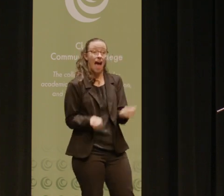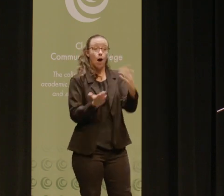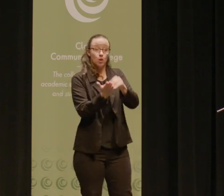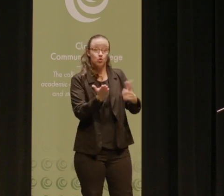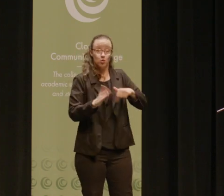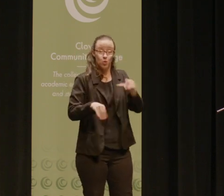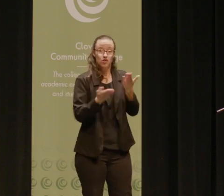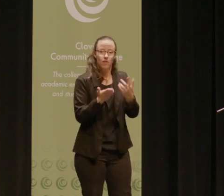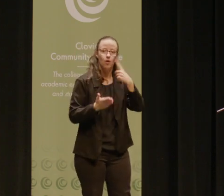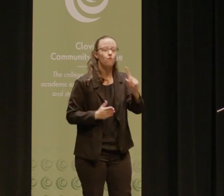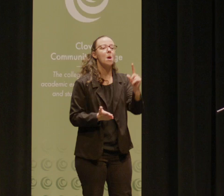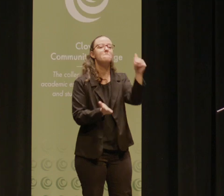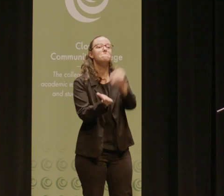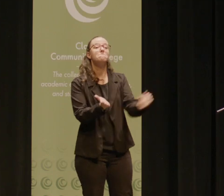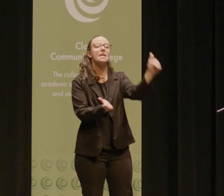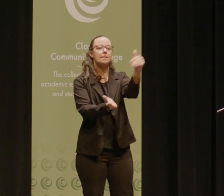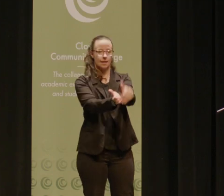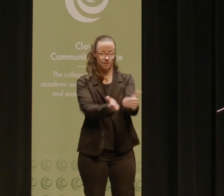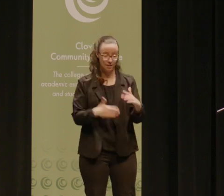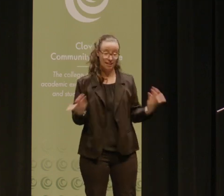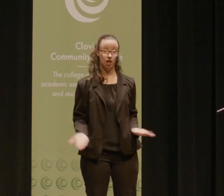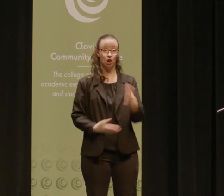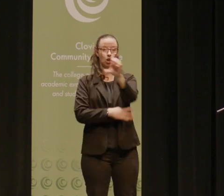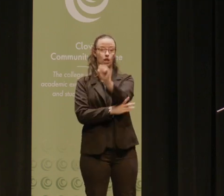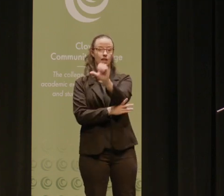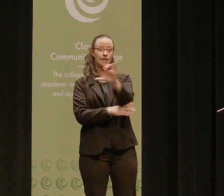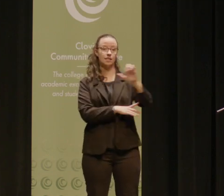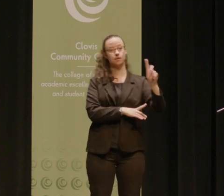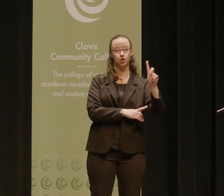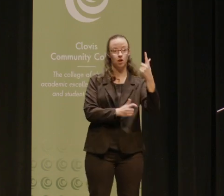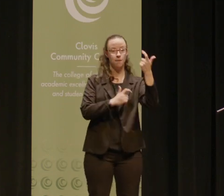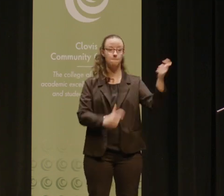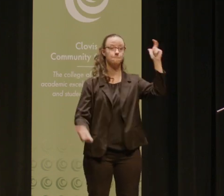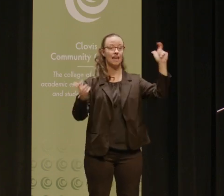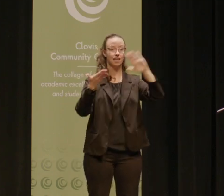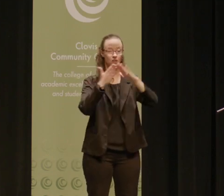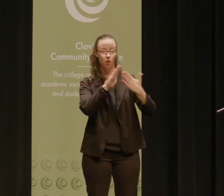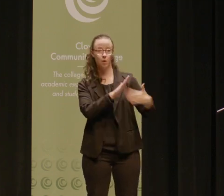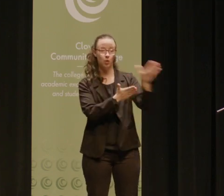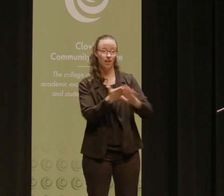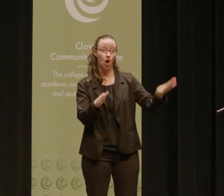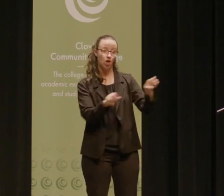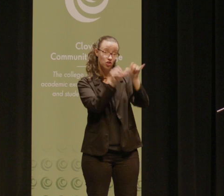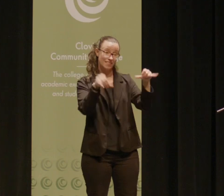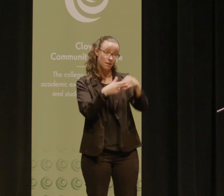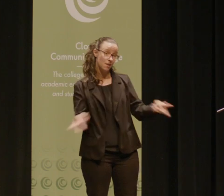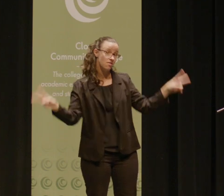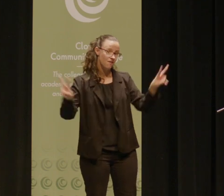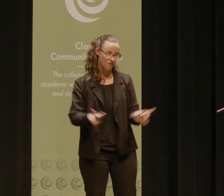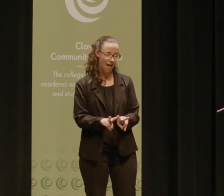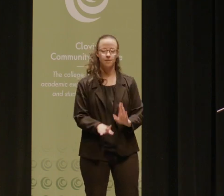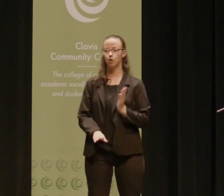serve, it's literally millions. And here at State Center, the largest community college system in the Valley,